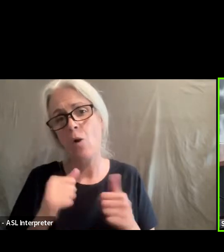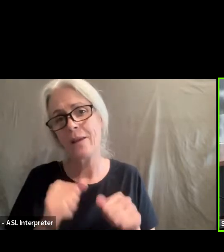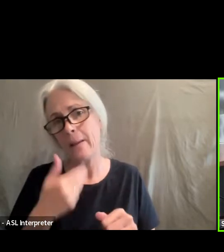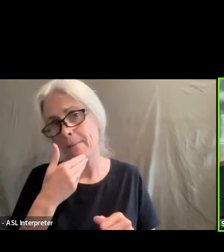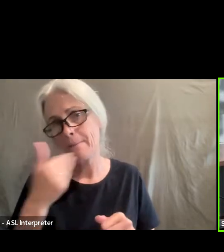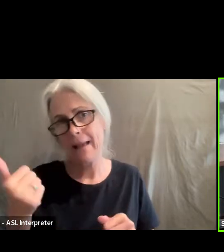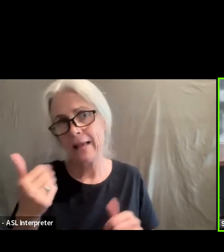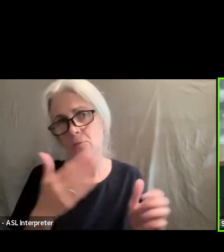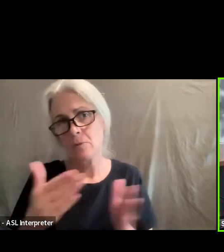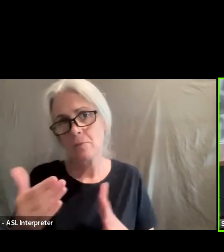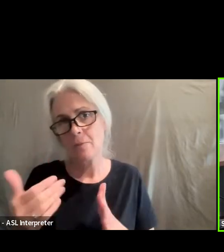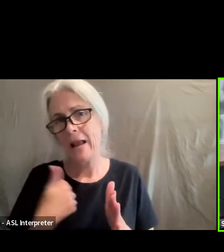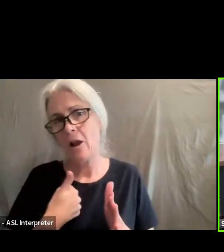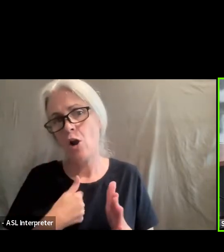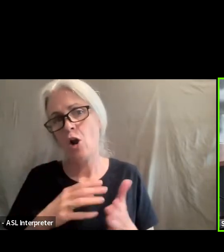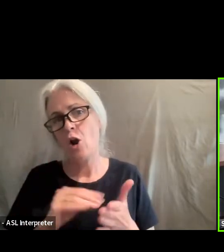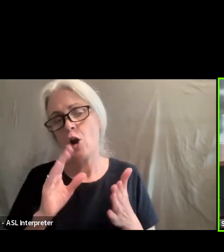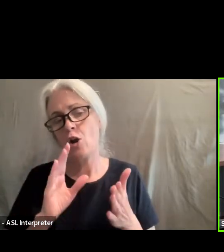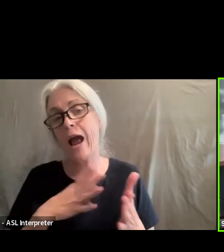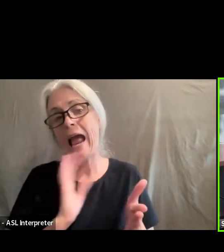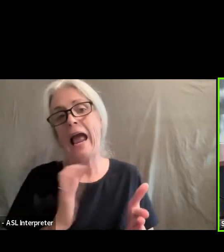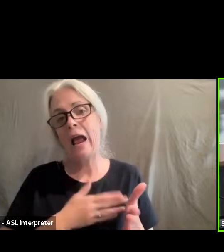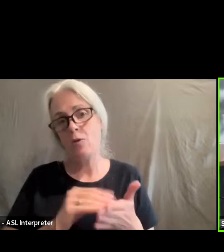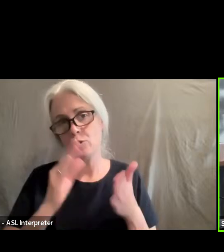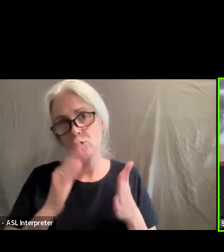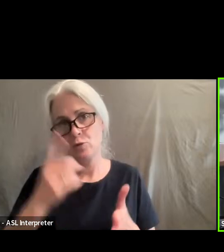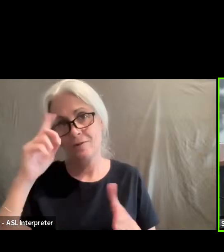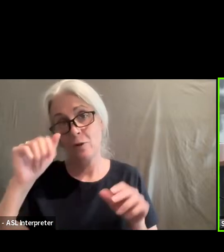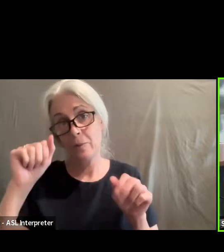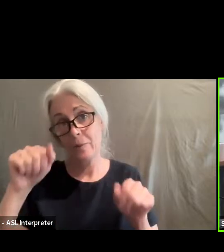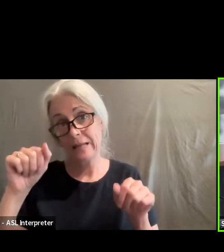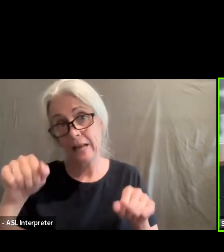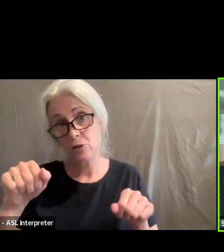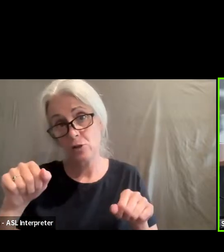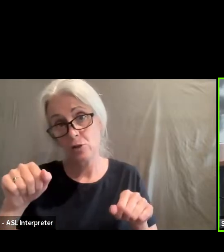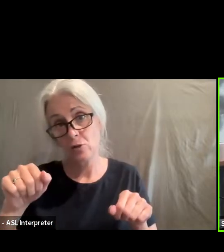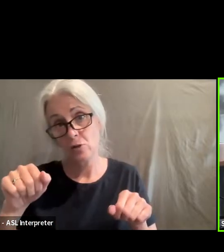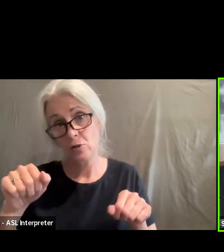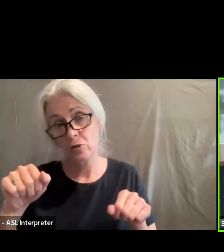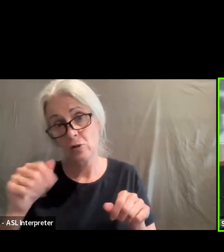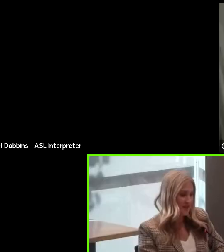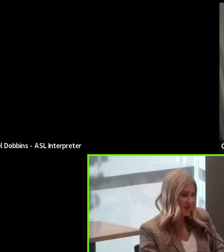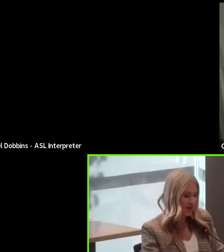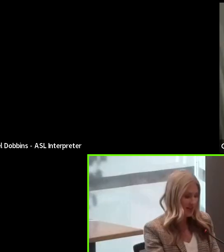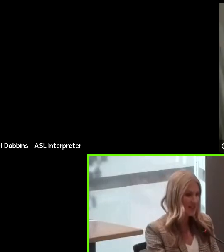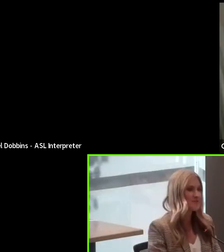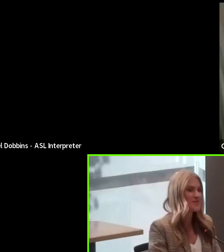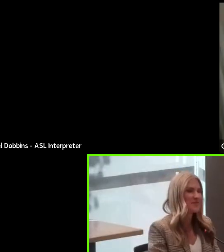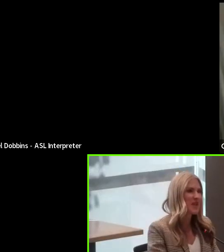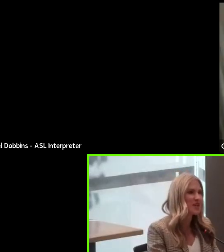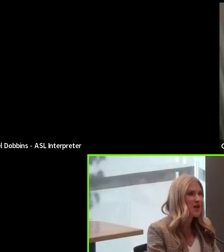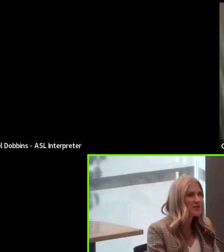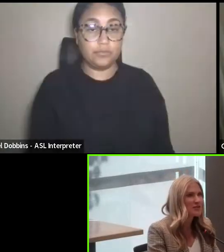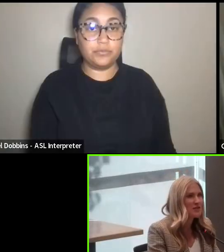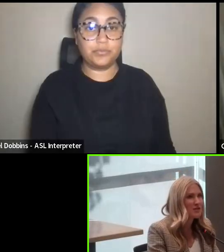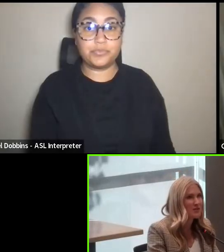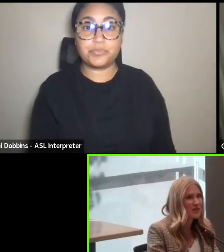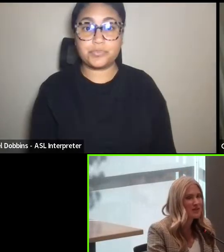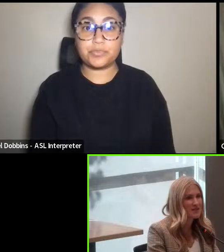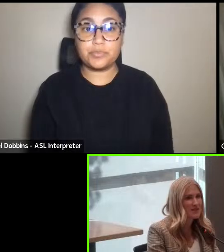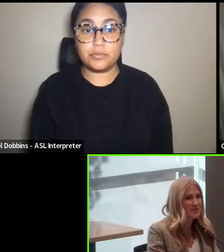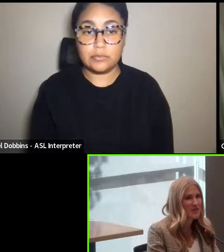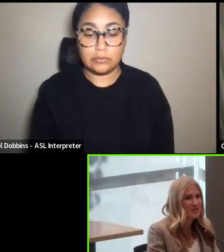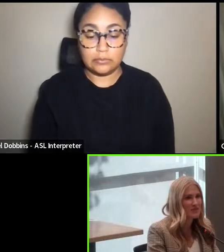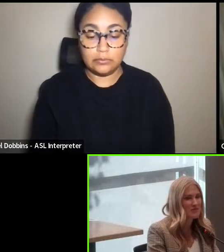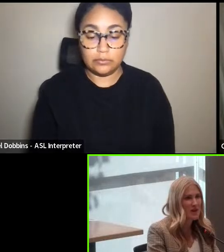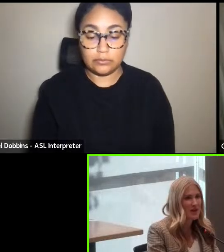best prepare our students for the potential career fields that they are in. And also, there